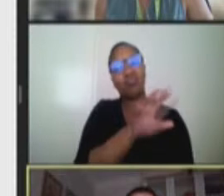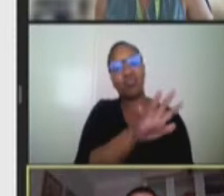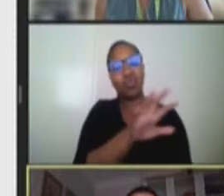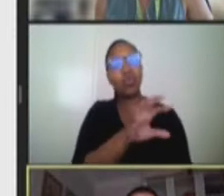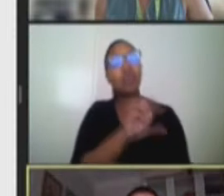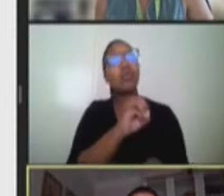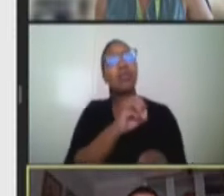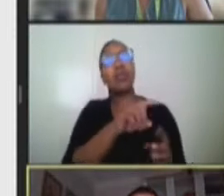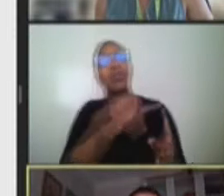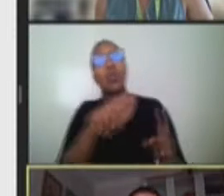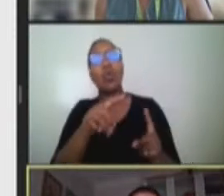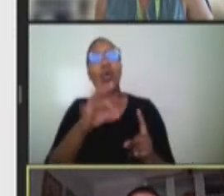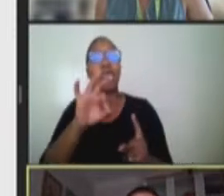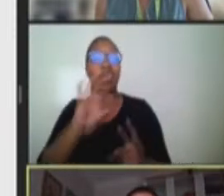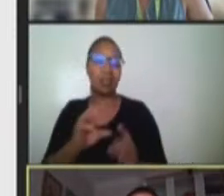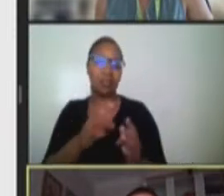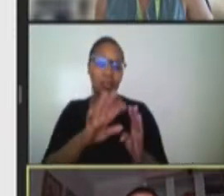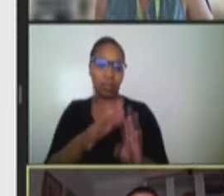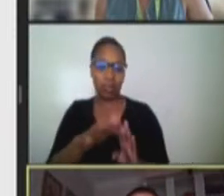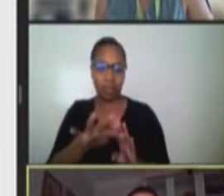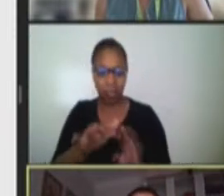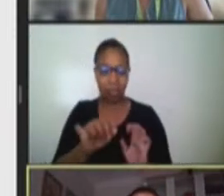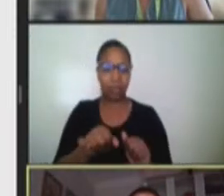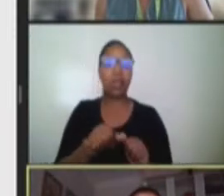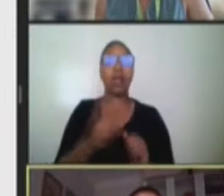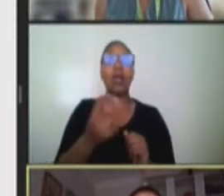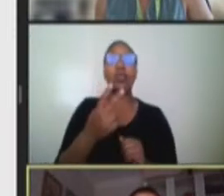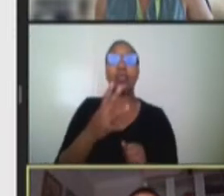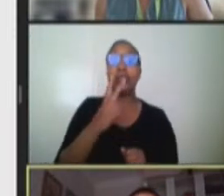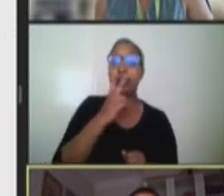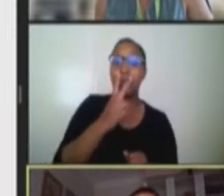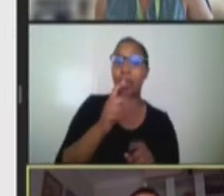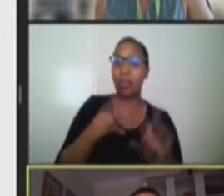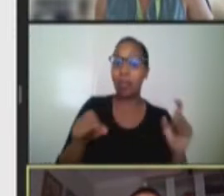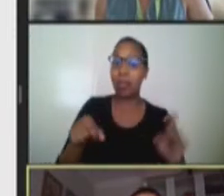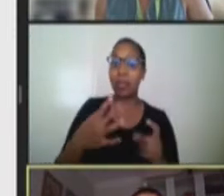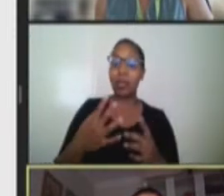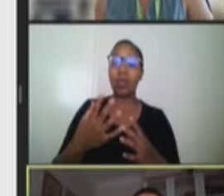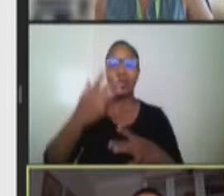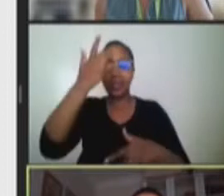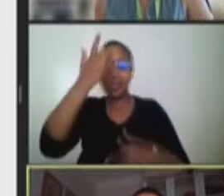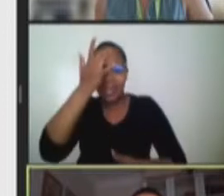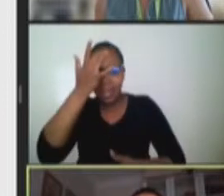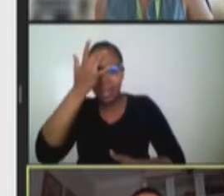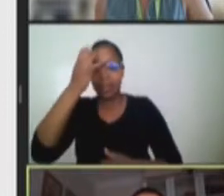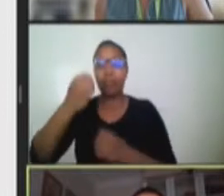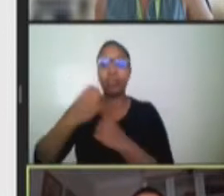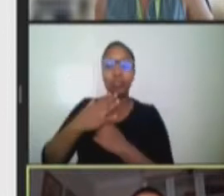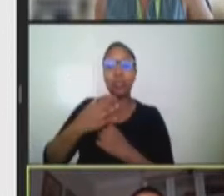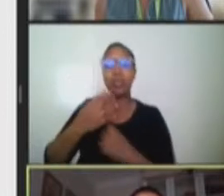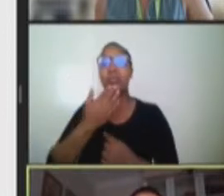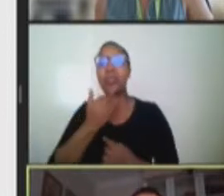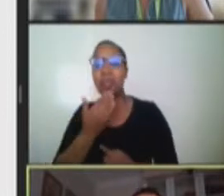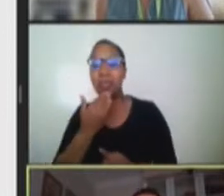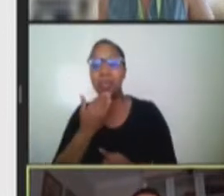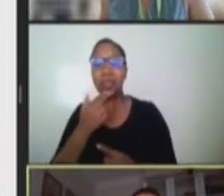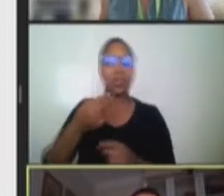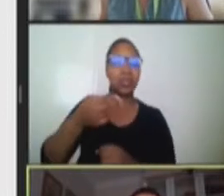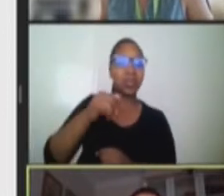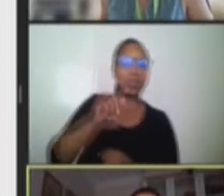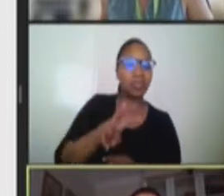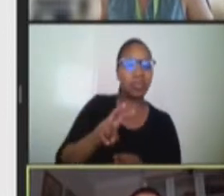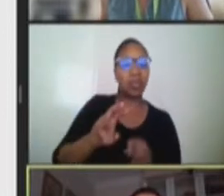have comorbidities and are admitted with COVID-19. The percentage of younger children admitted